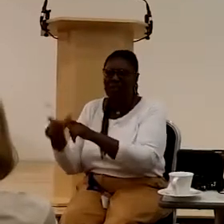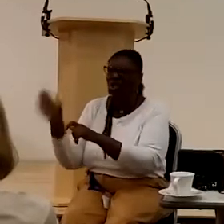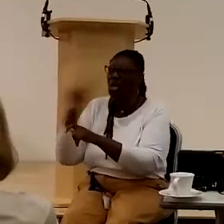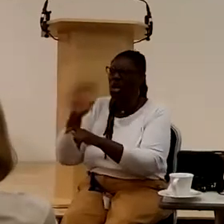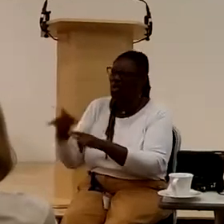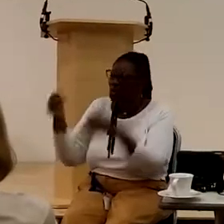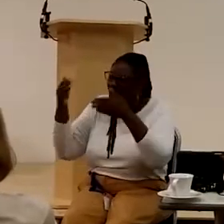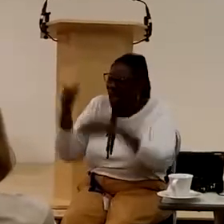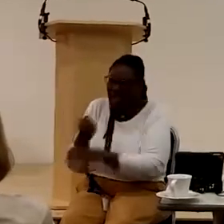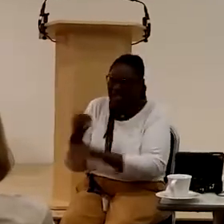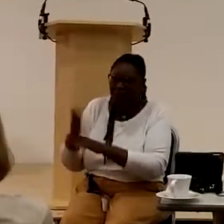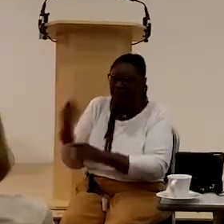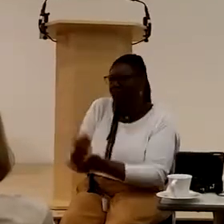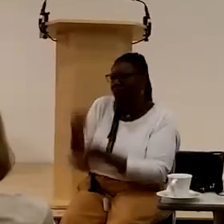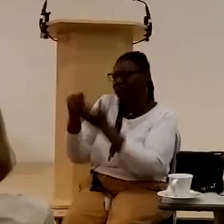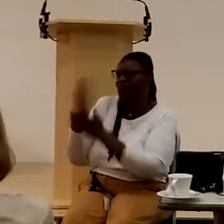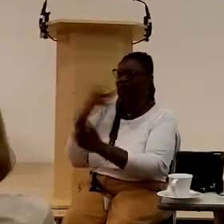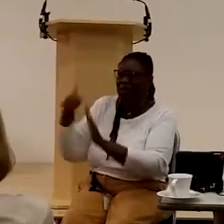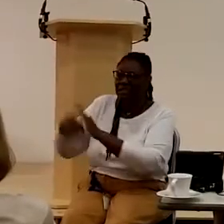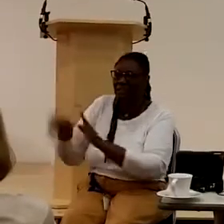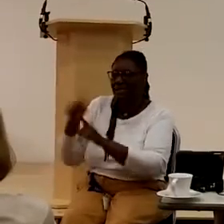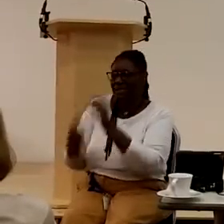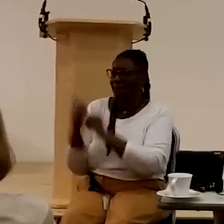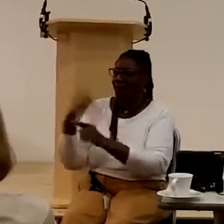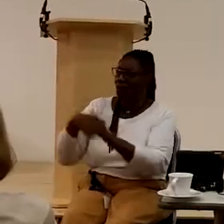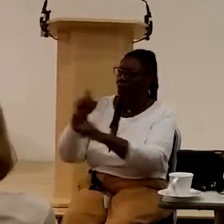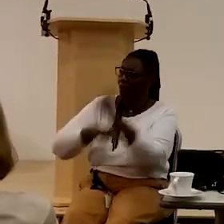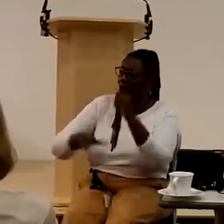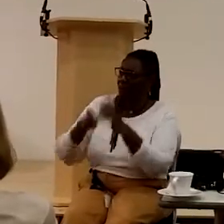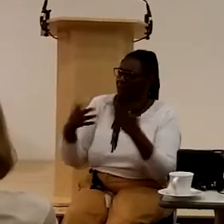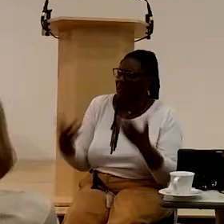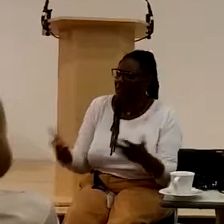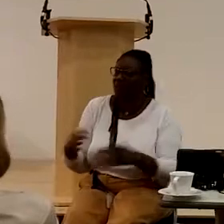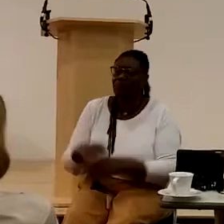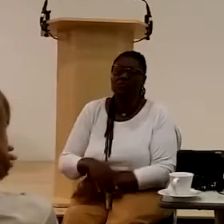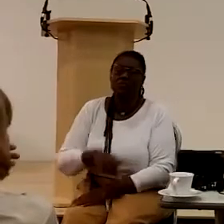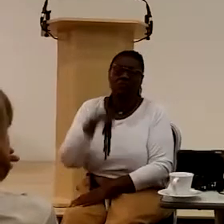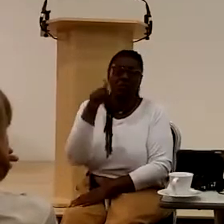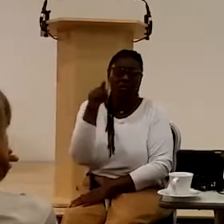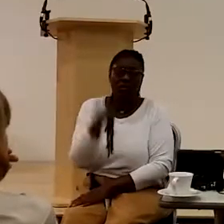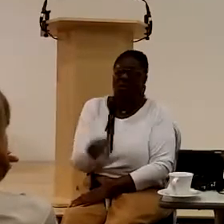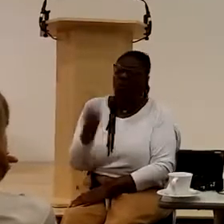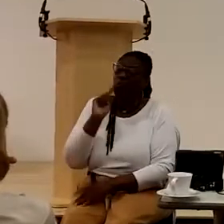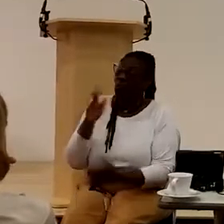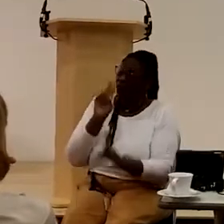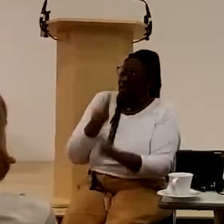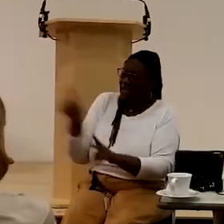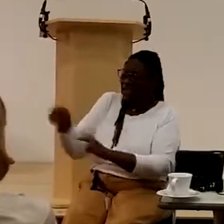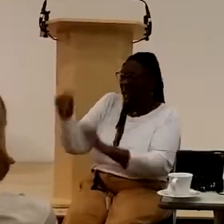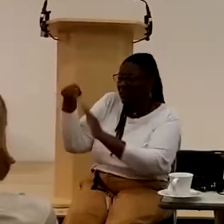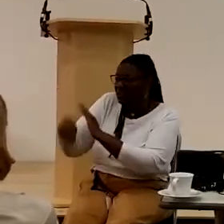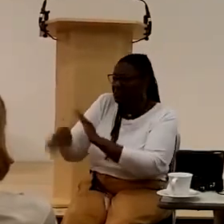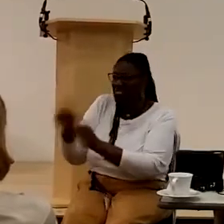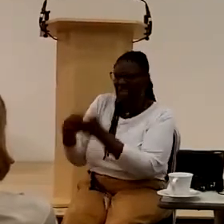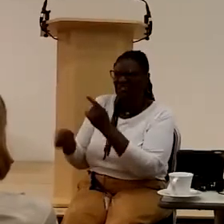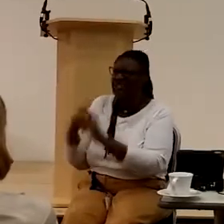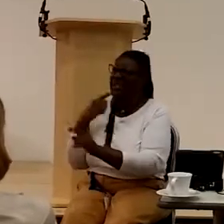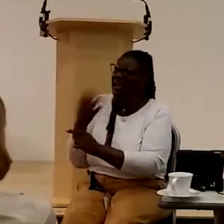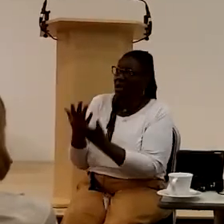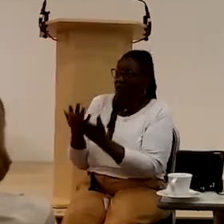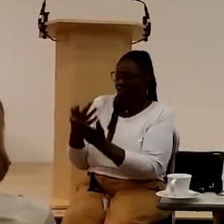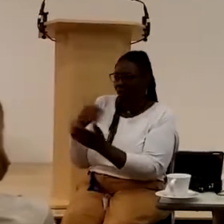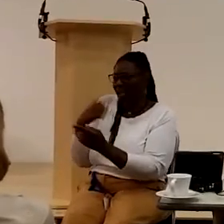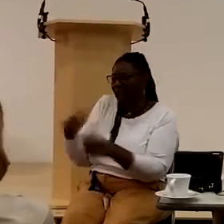oppose racism and Islamophobia in our communities. After 7 years of austerity, the cuts are biting harder than